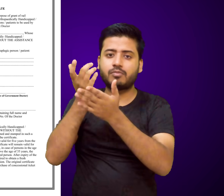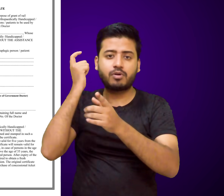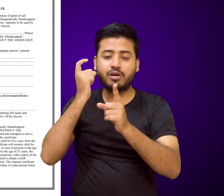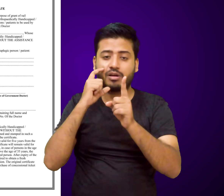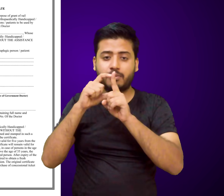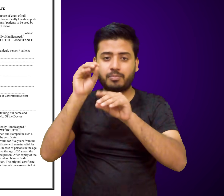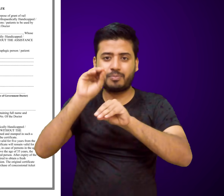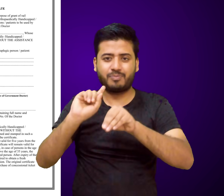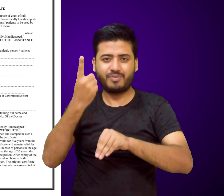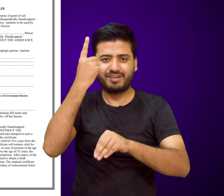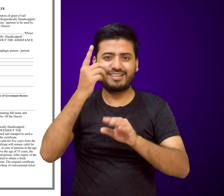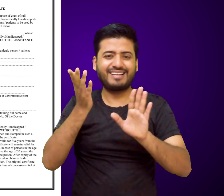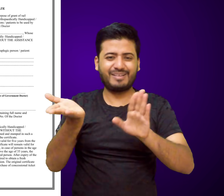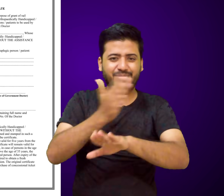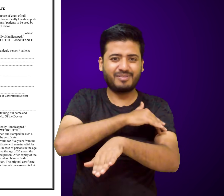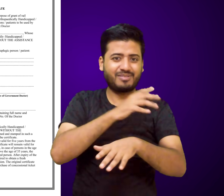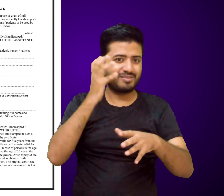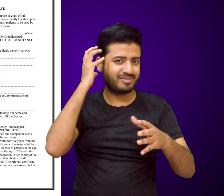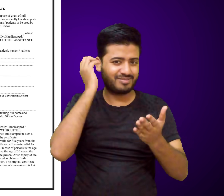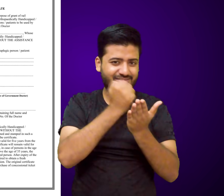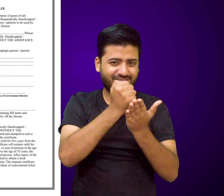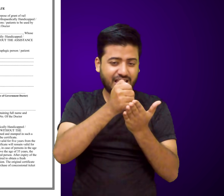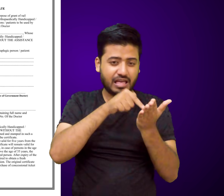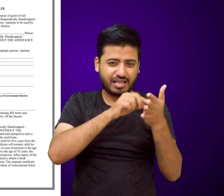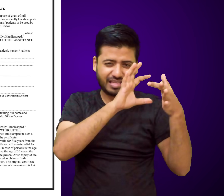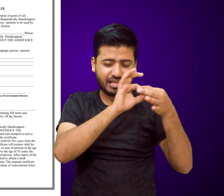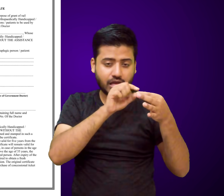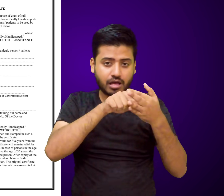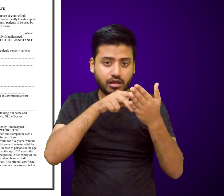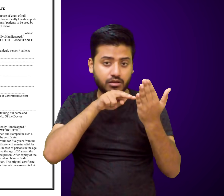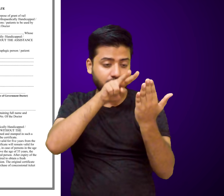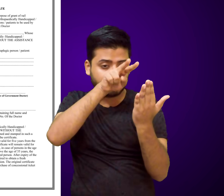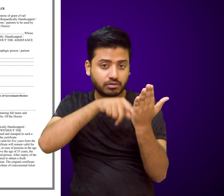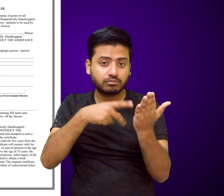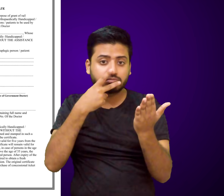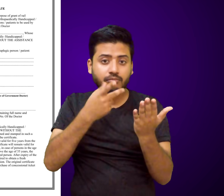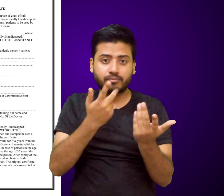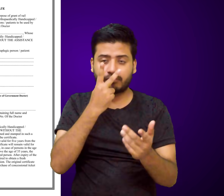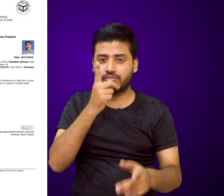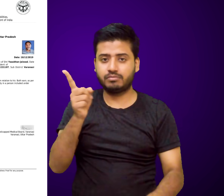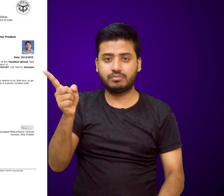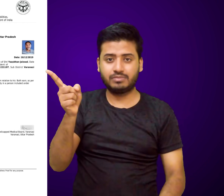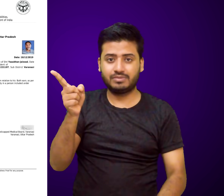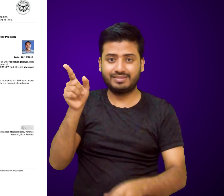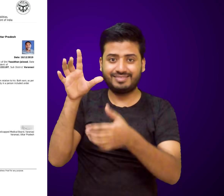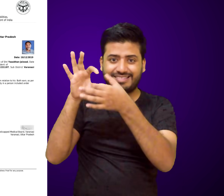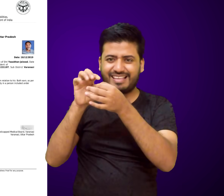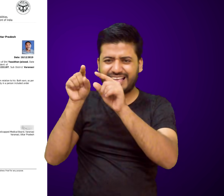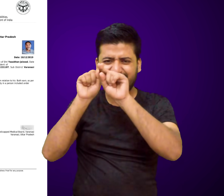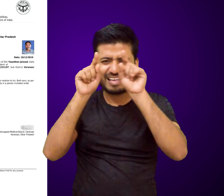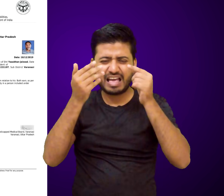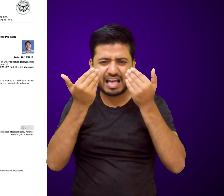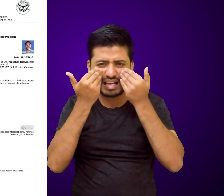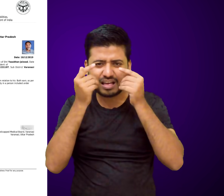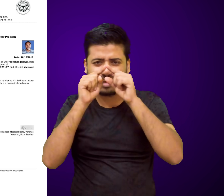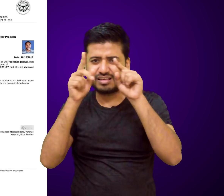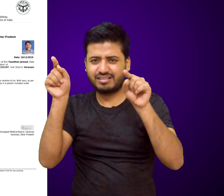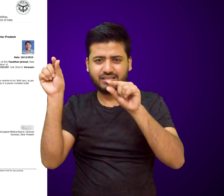right to request clarification from the issuing authority. Make corrections and reapply. If the rejection was due to missing or